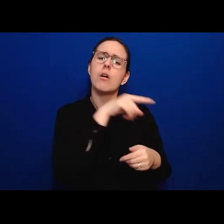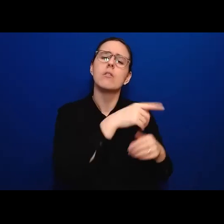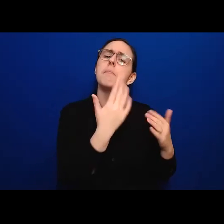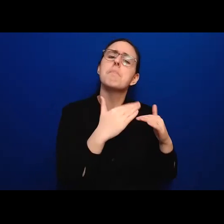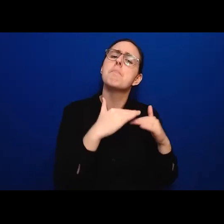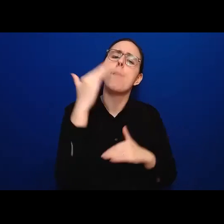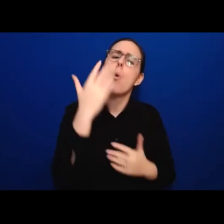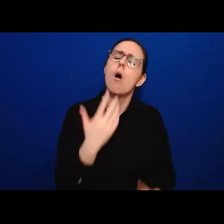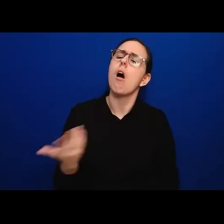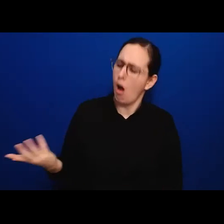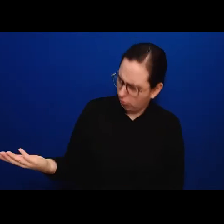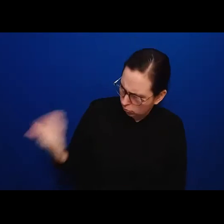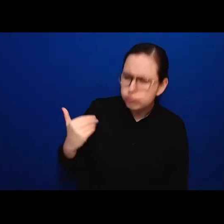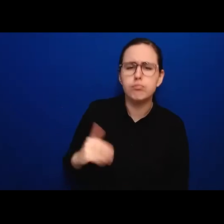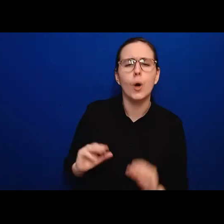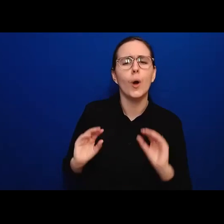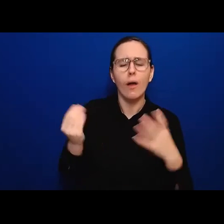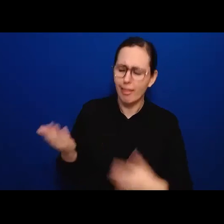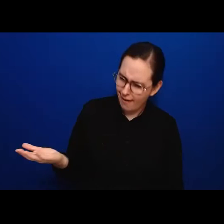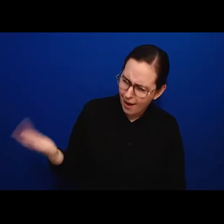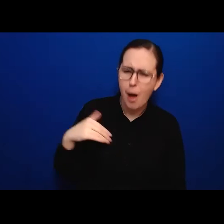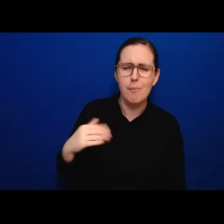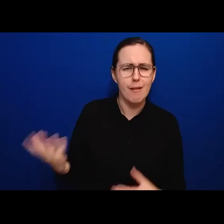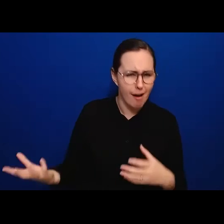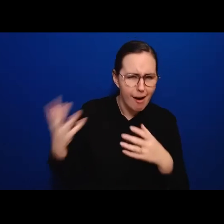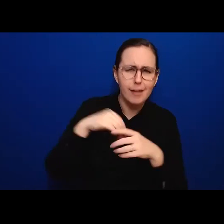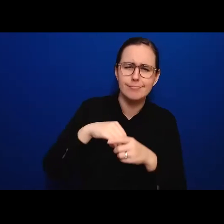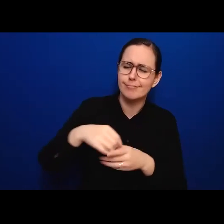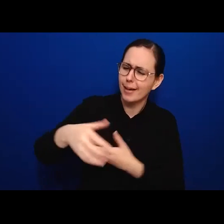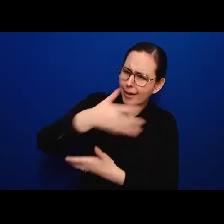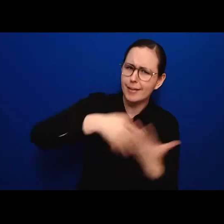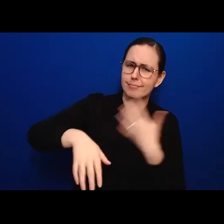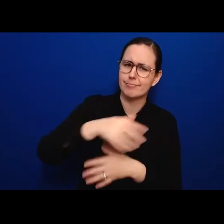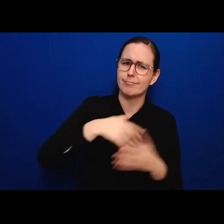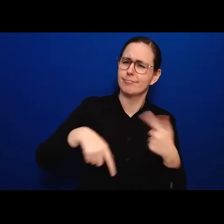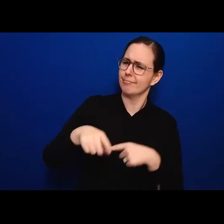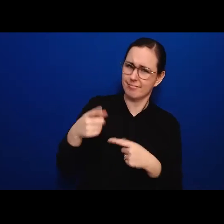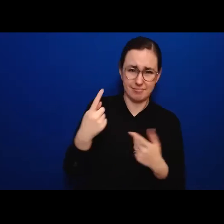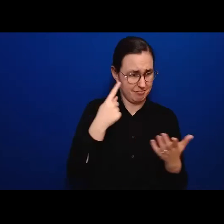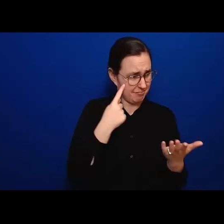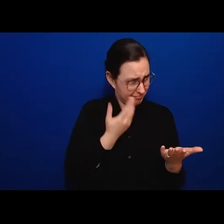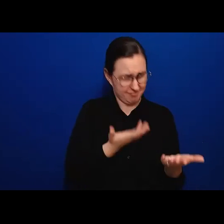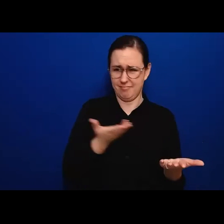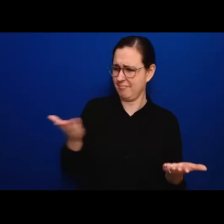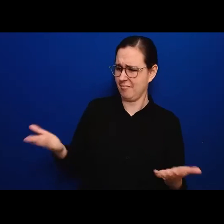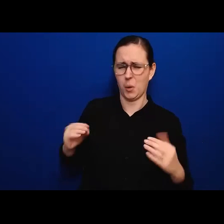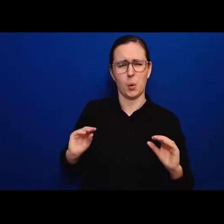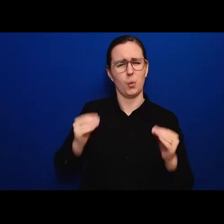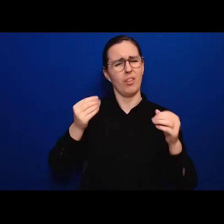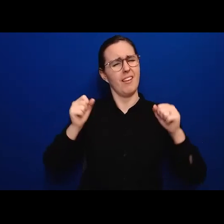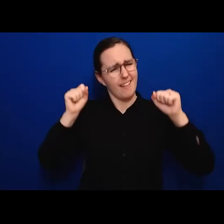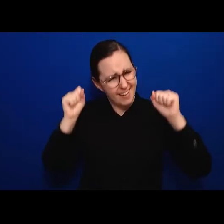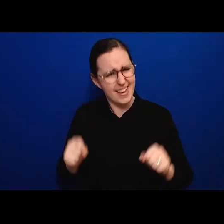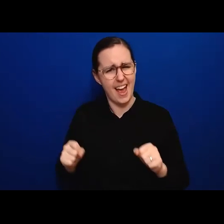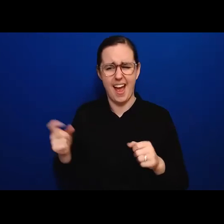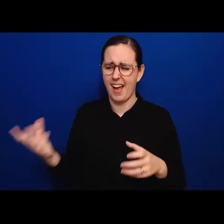these spaces to demonstrate that the youth not only play, but the youth also can change the world and we